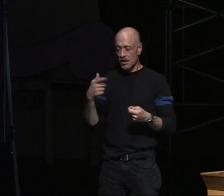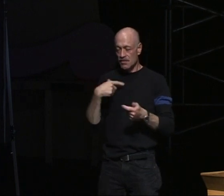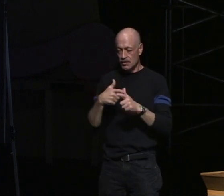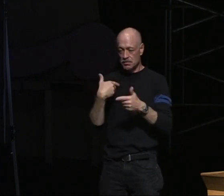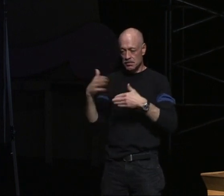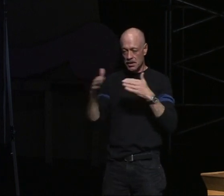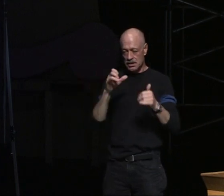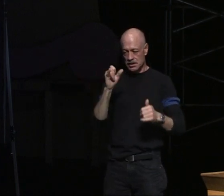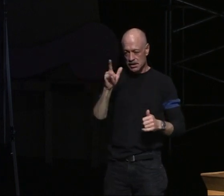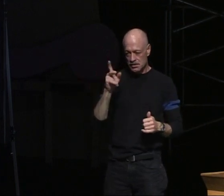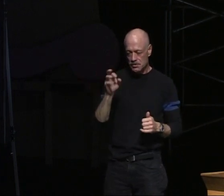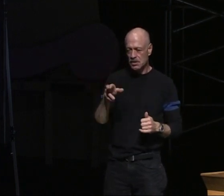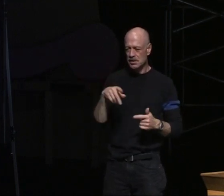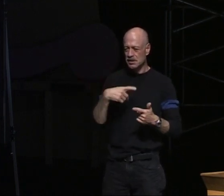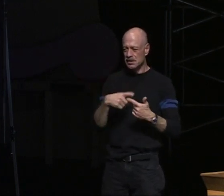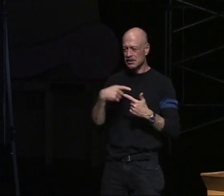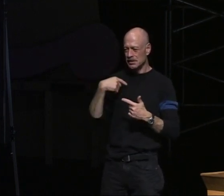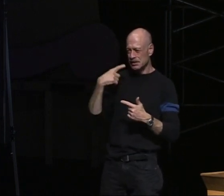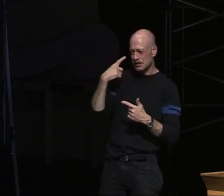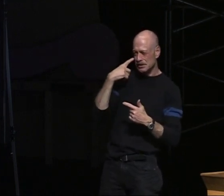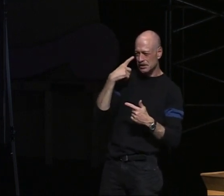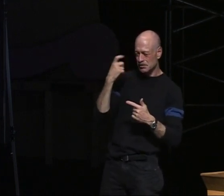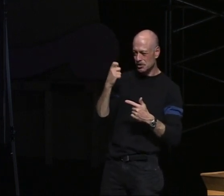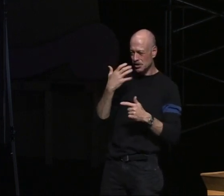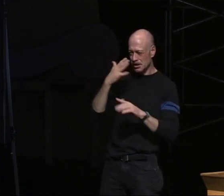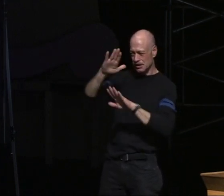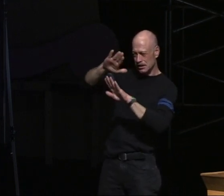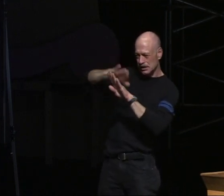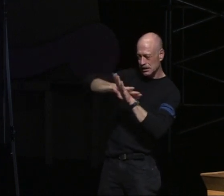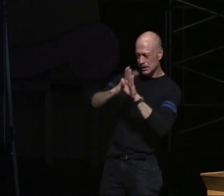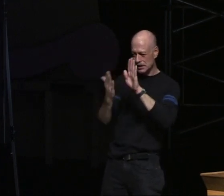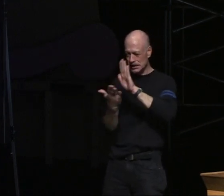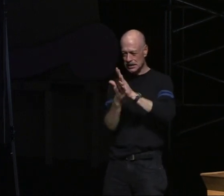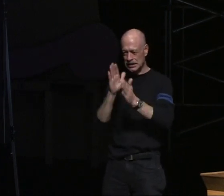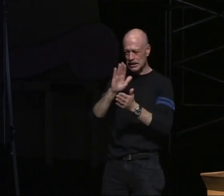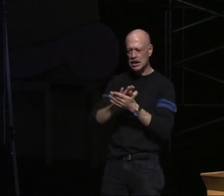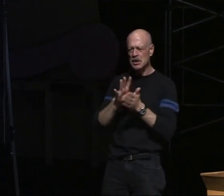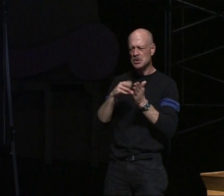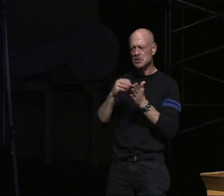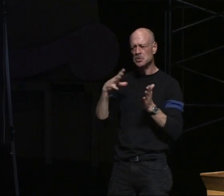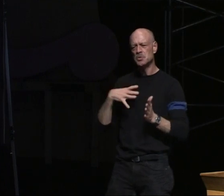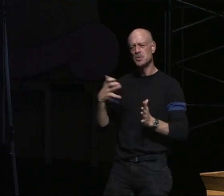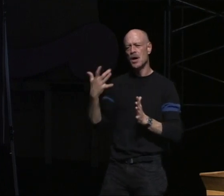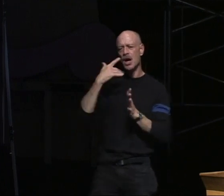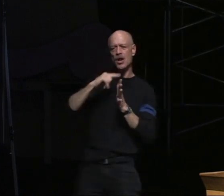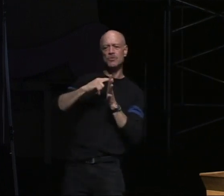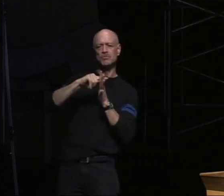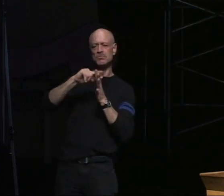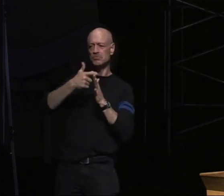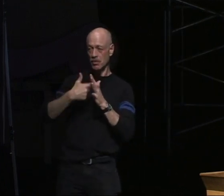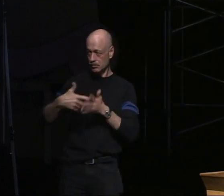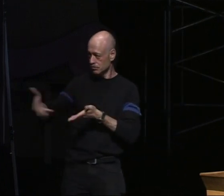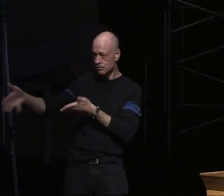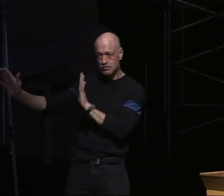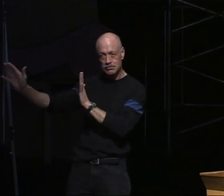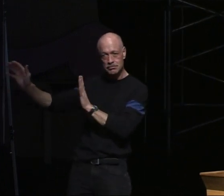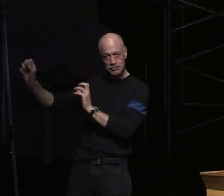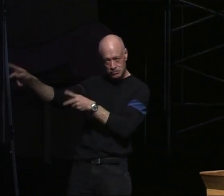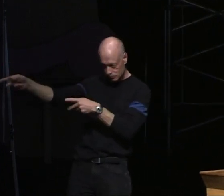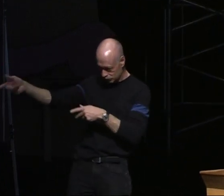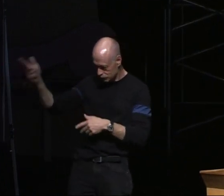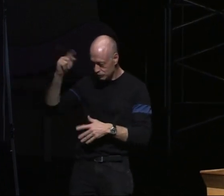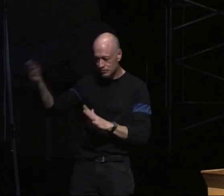I asked my student, what color do you think we should have? And maybe we should put colors on